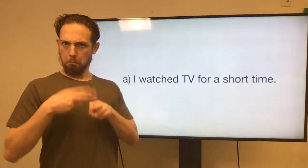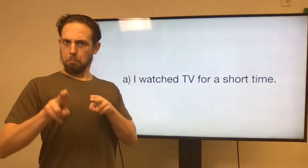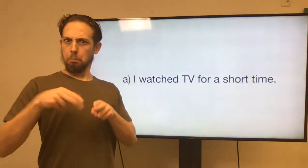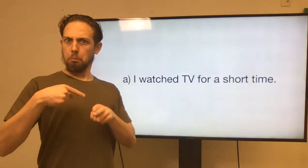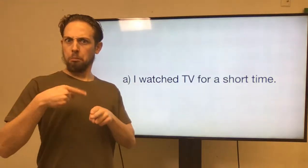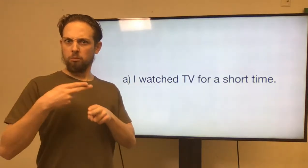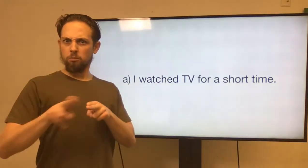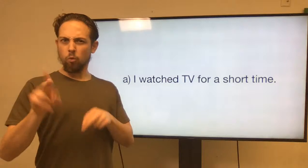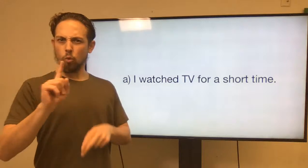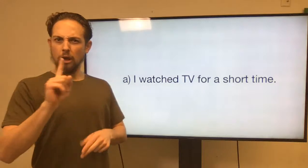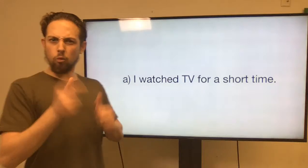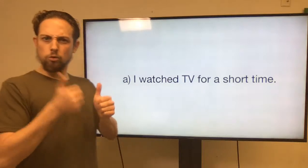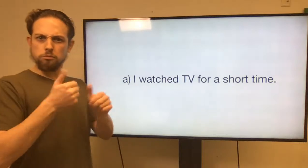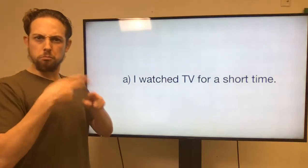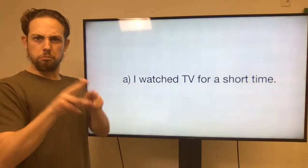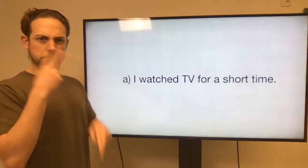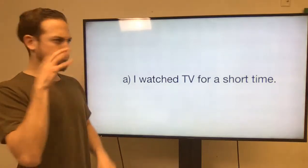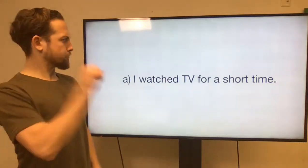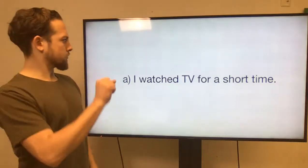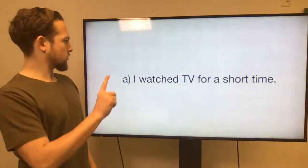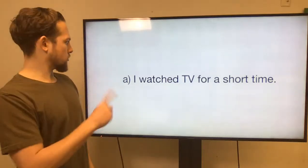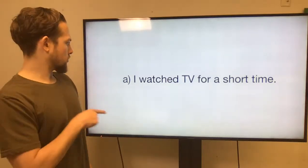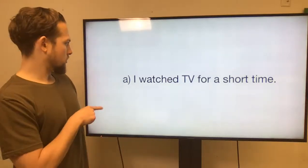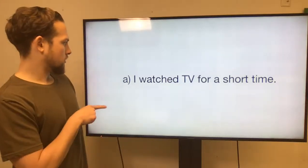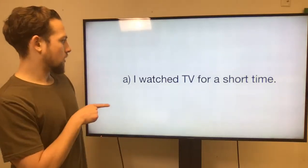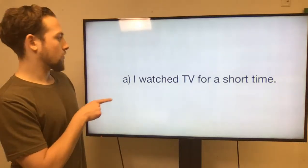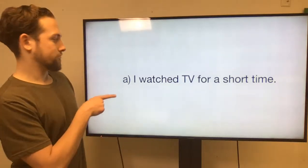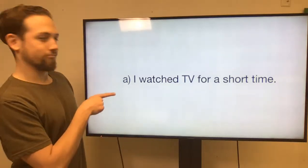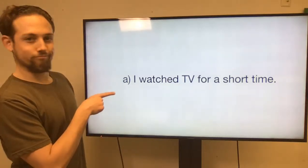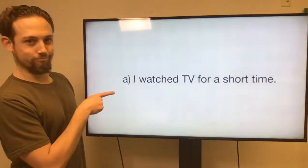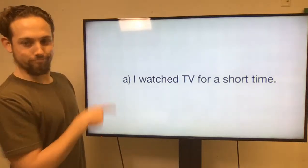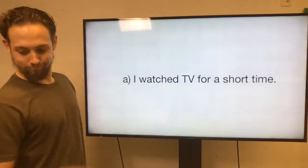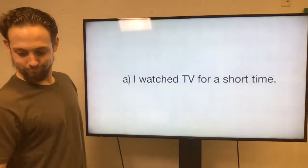see that movement that I used showing the sign watch